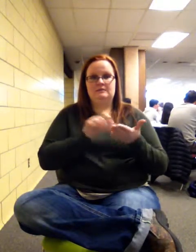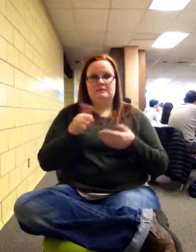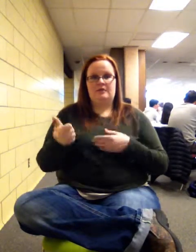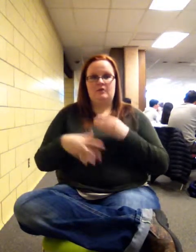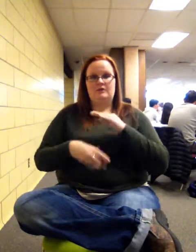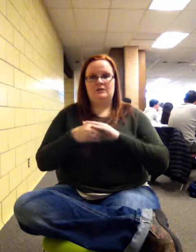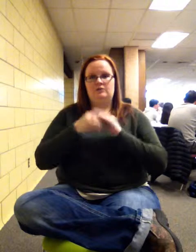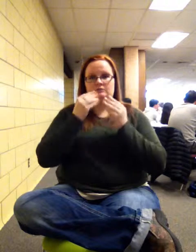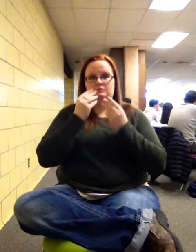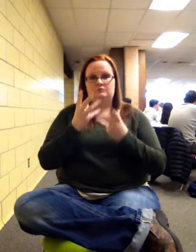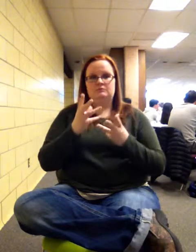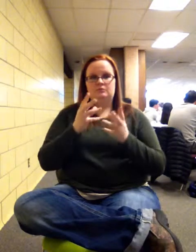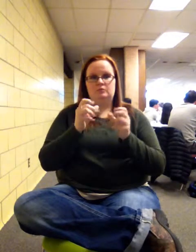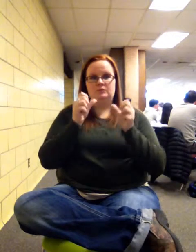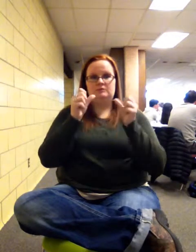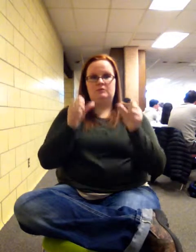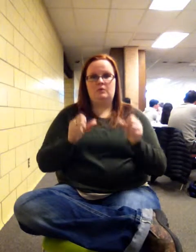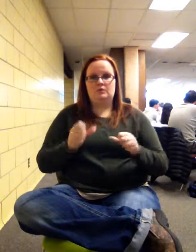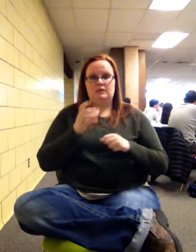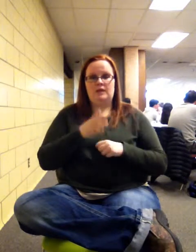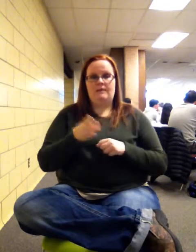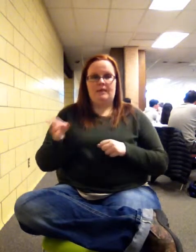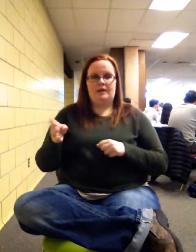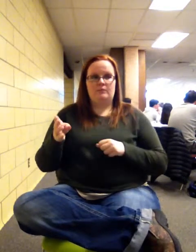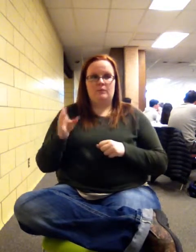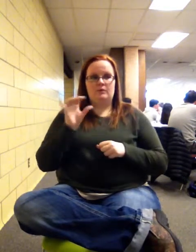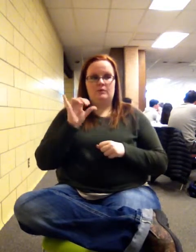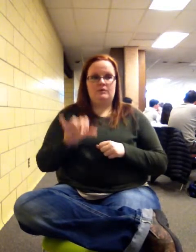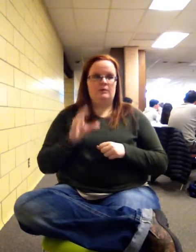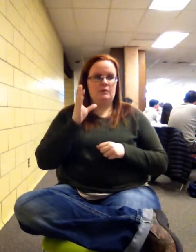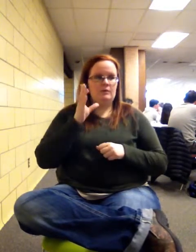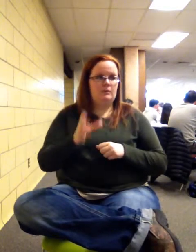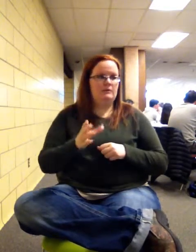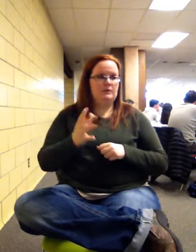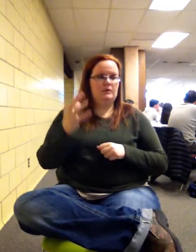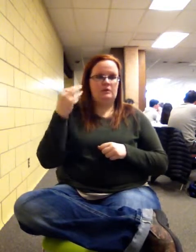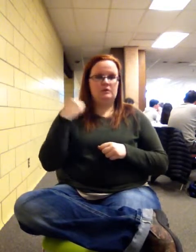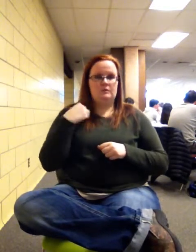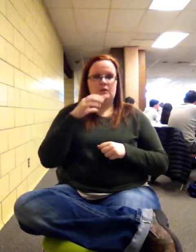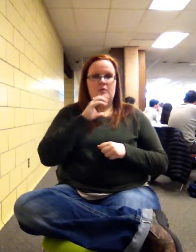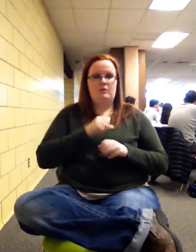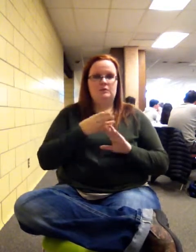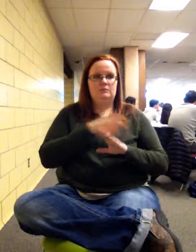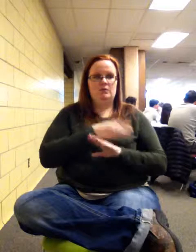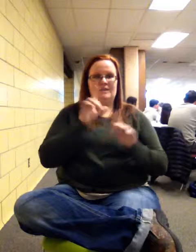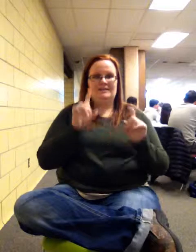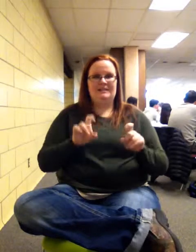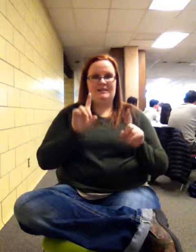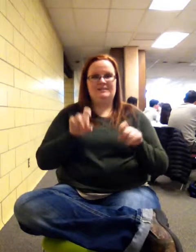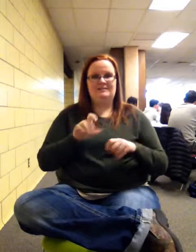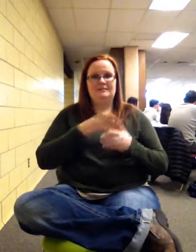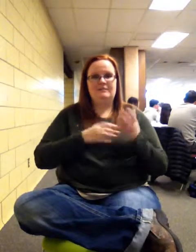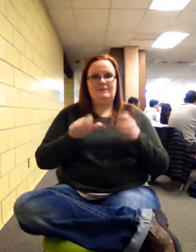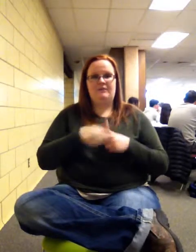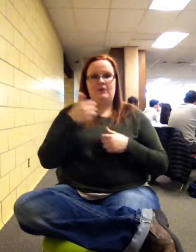was posted out there on Blackboard. That would be, it used to be the old pre-test stuff that some other professors do that I just went ahead and put on